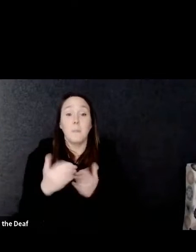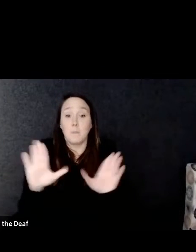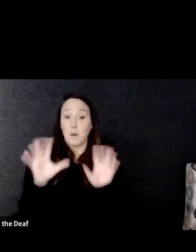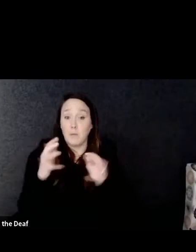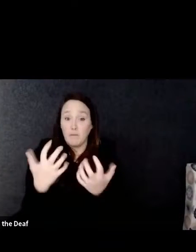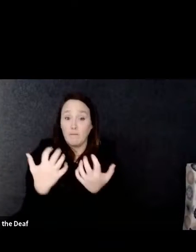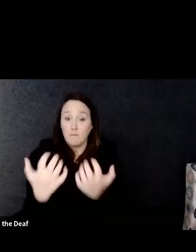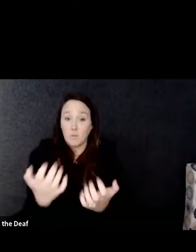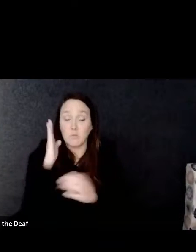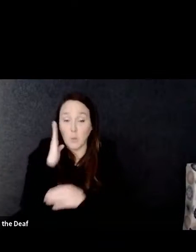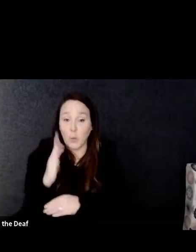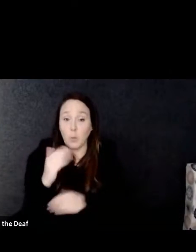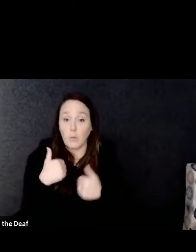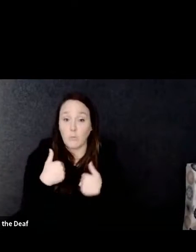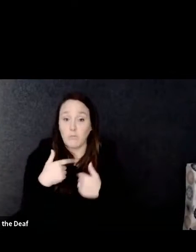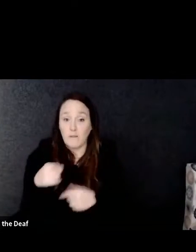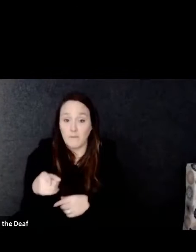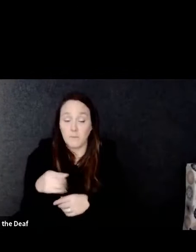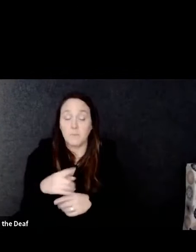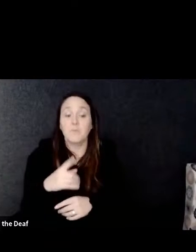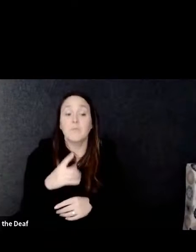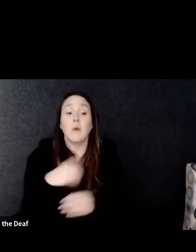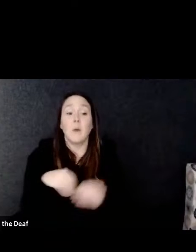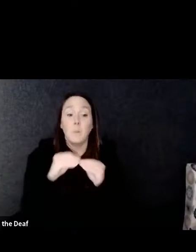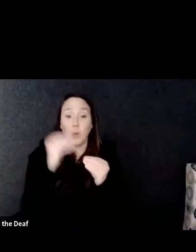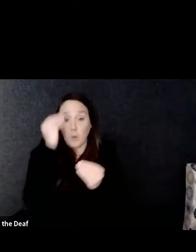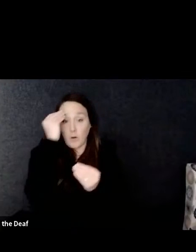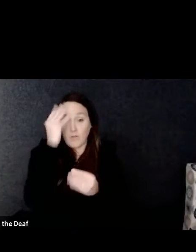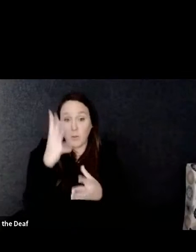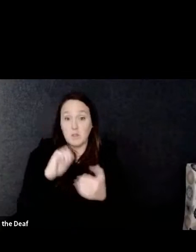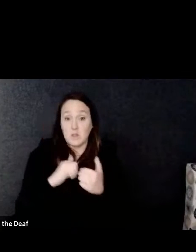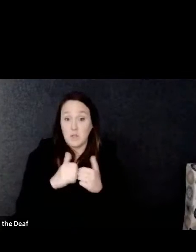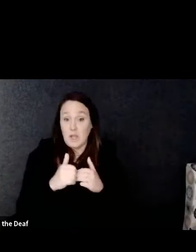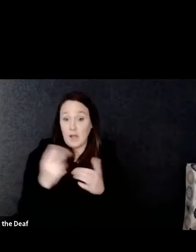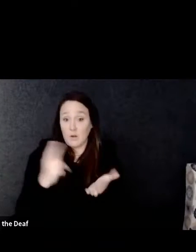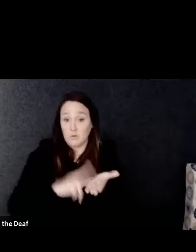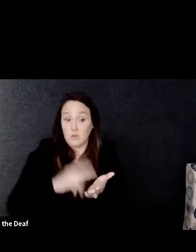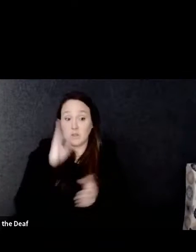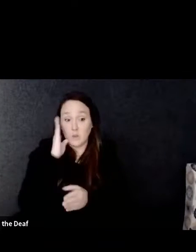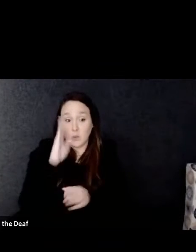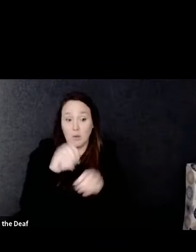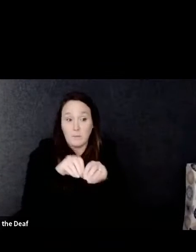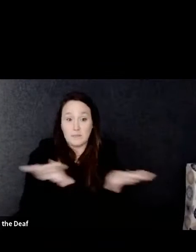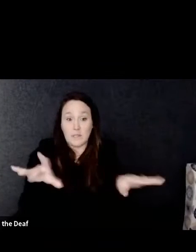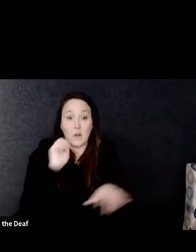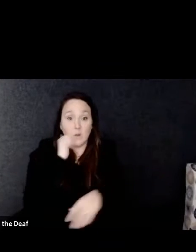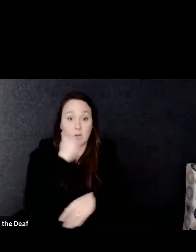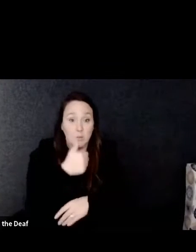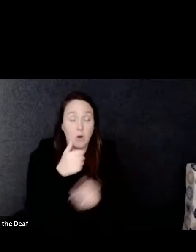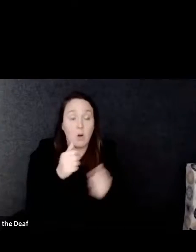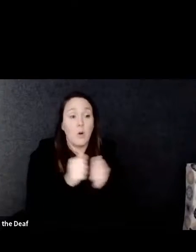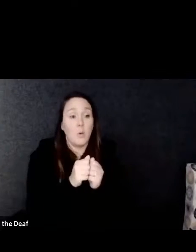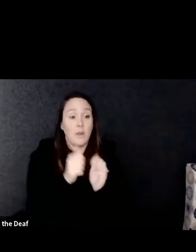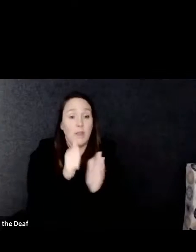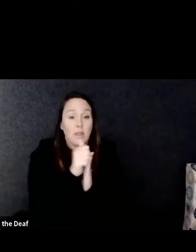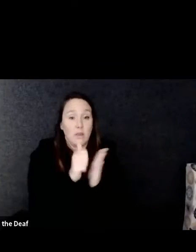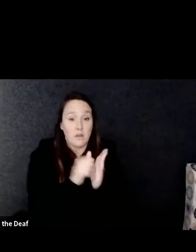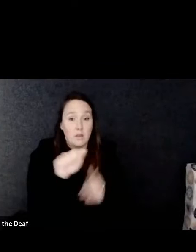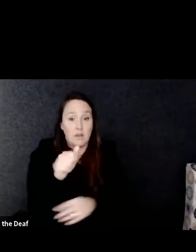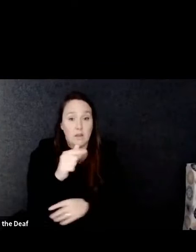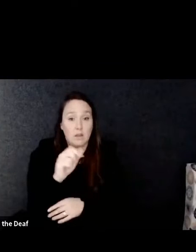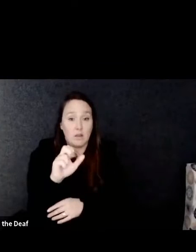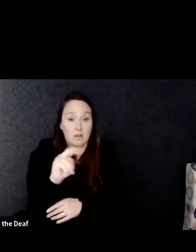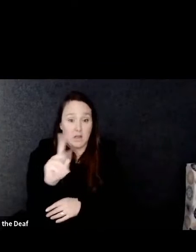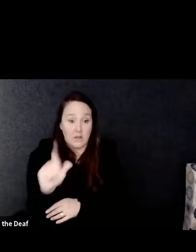meeting. More information on how to register for public forum will be sent out tomorrow with the agenda and media notice. You may watch